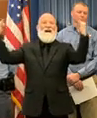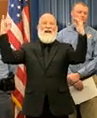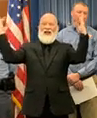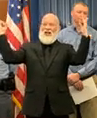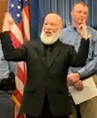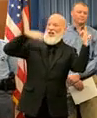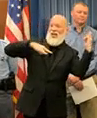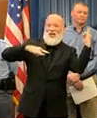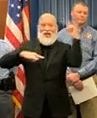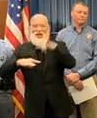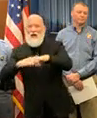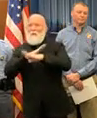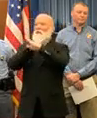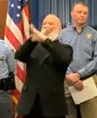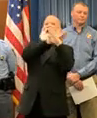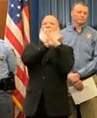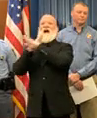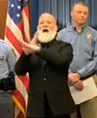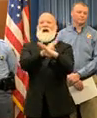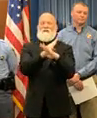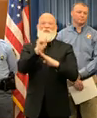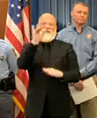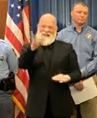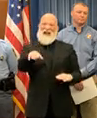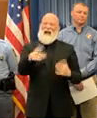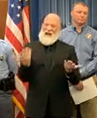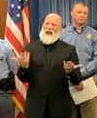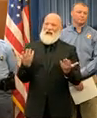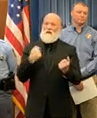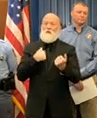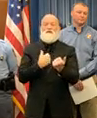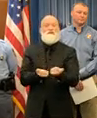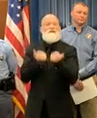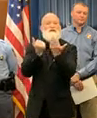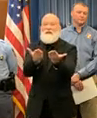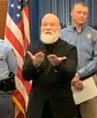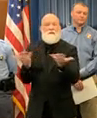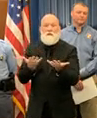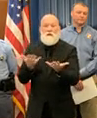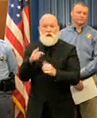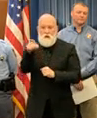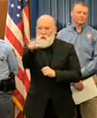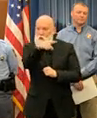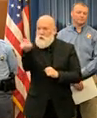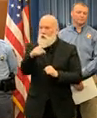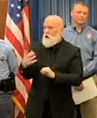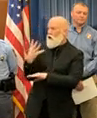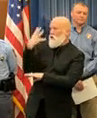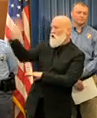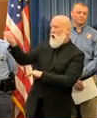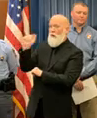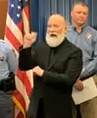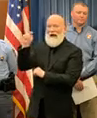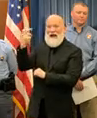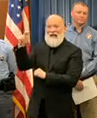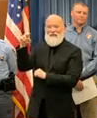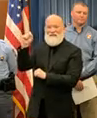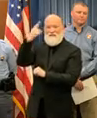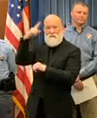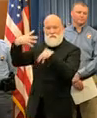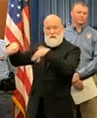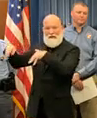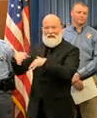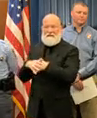of getting home Sunday or Saturday night, staying home Sunday into Monday, and see how this unfolds as the